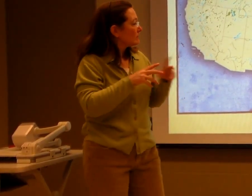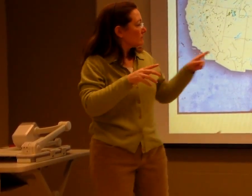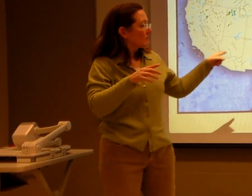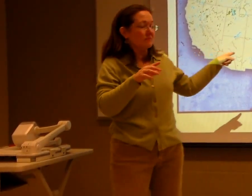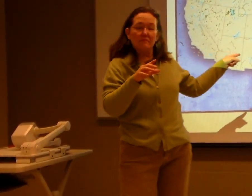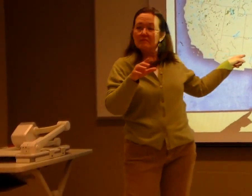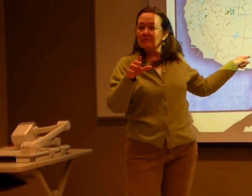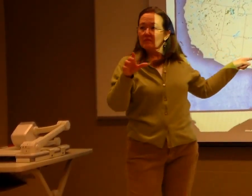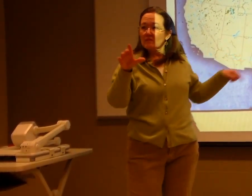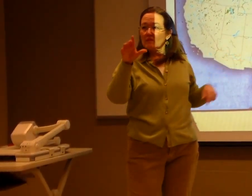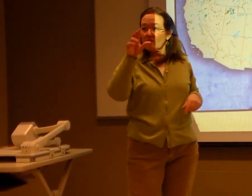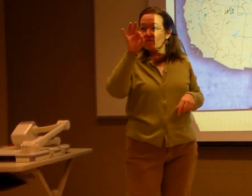So they empty into the salt water.